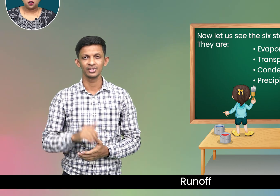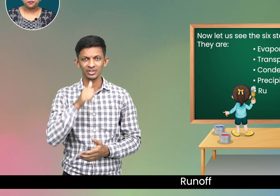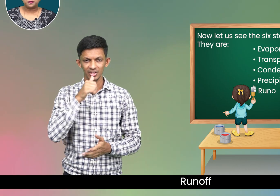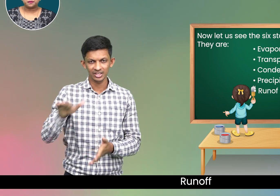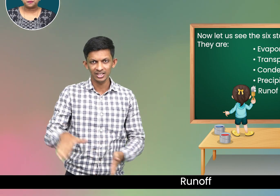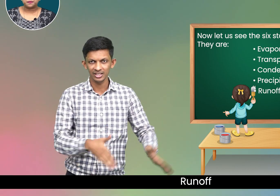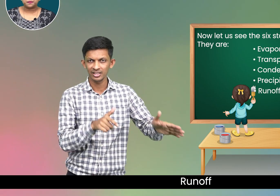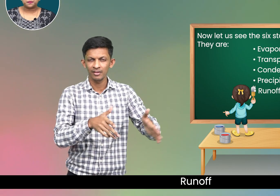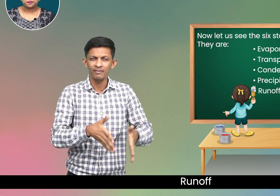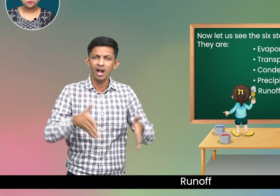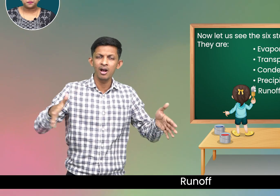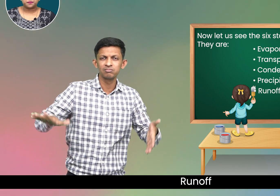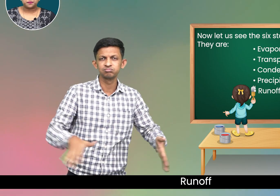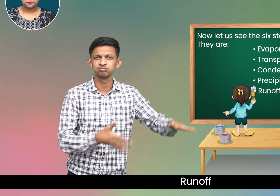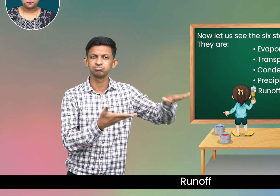runoff,